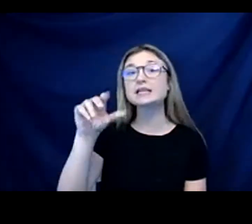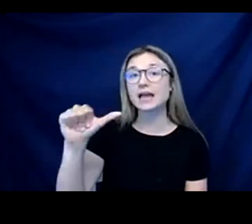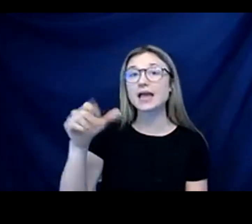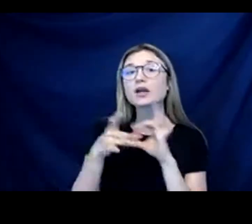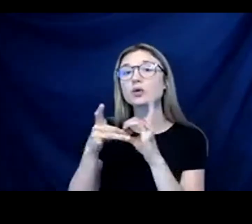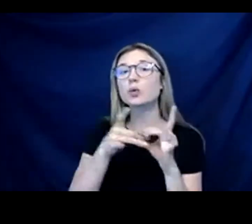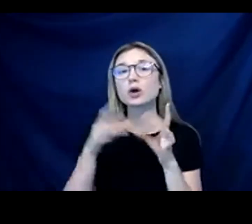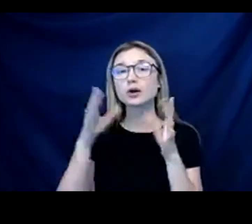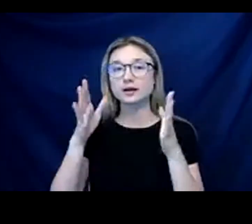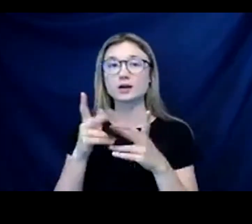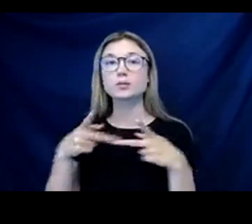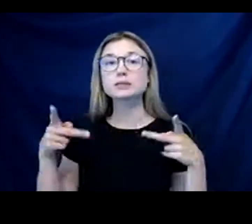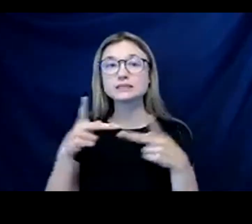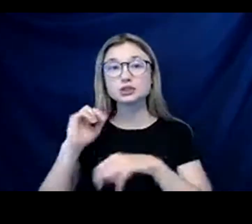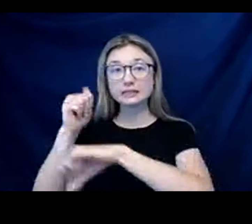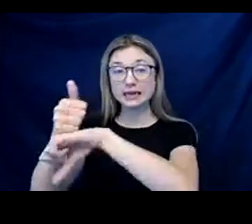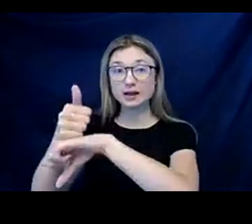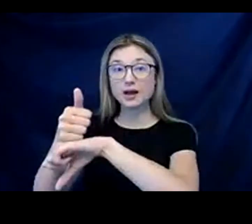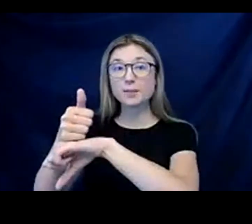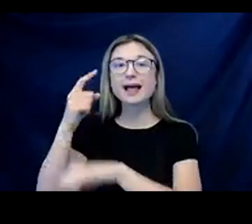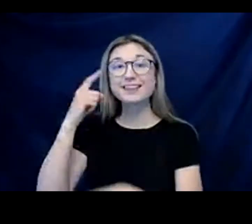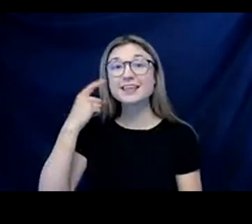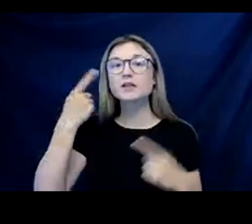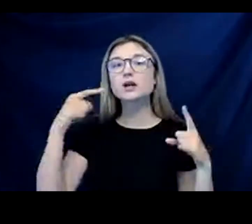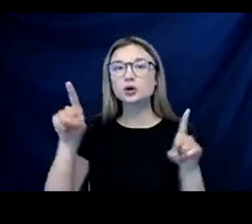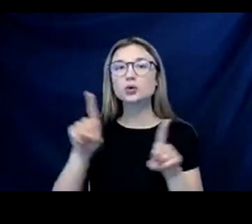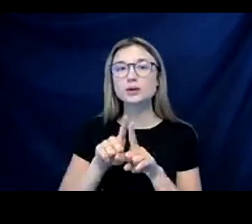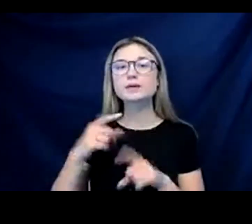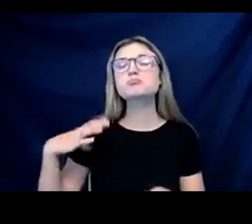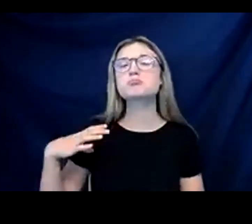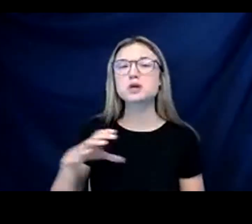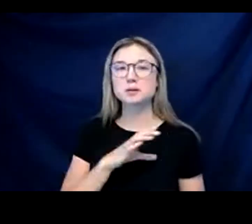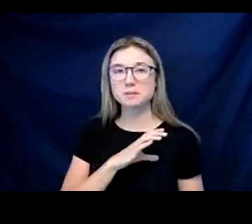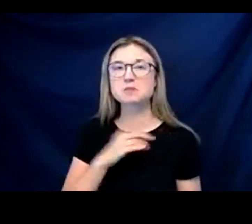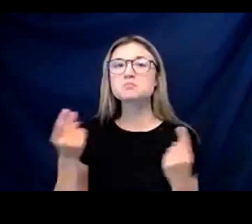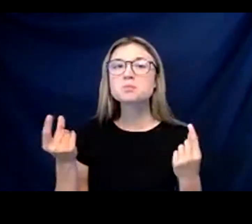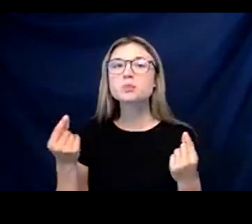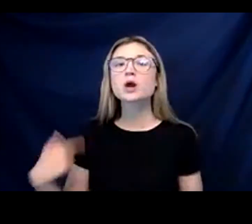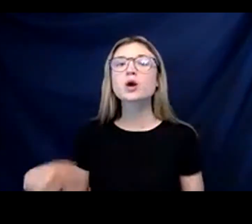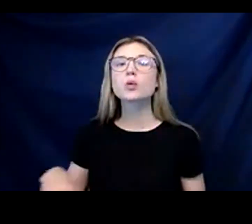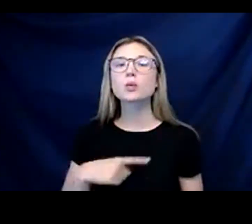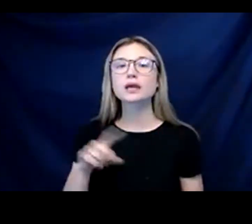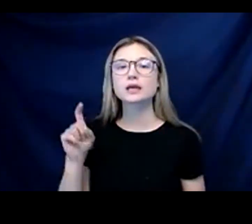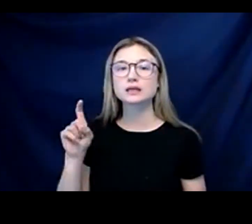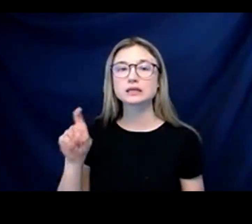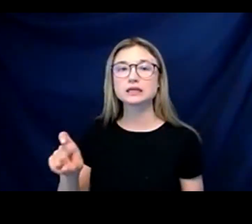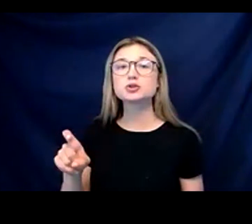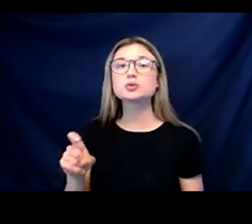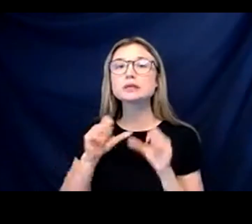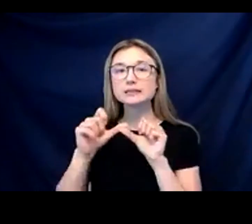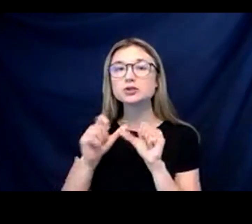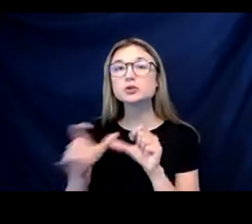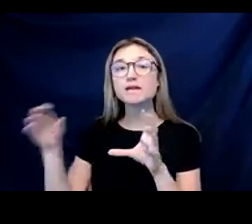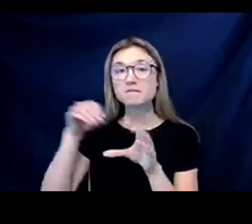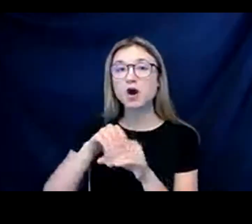that. I think the consensus of the committee was that we should remain involved in this